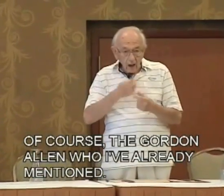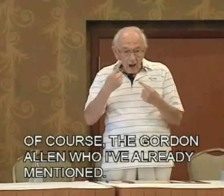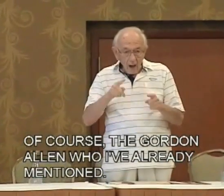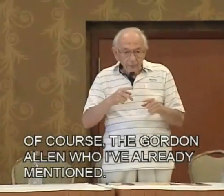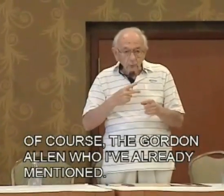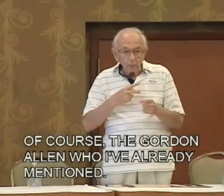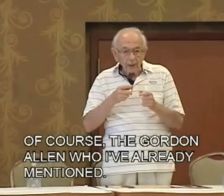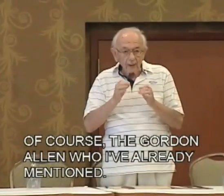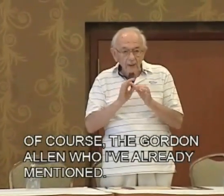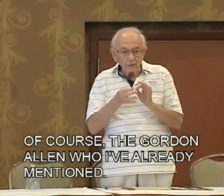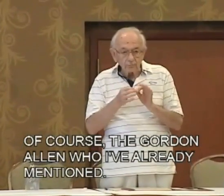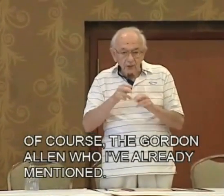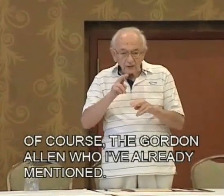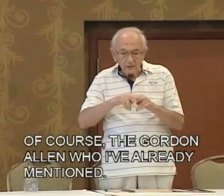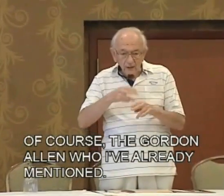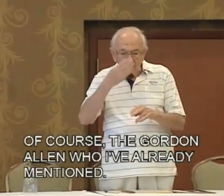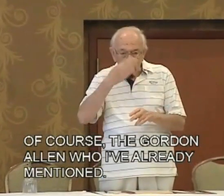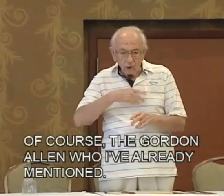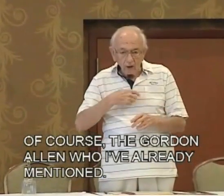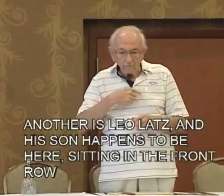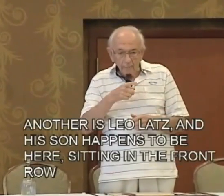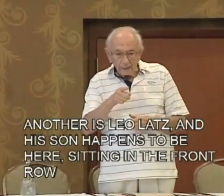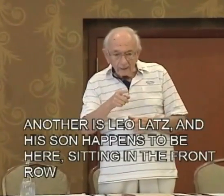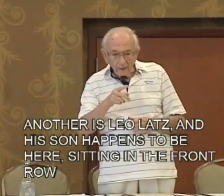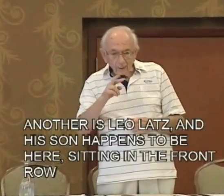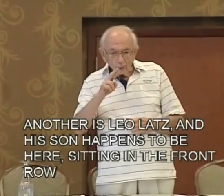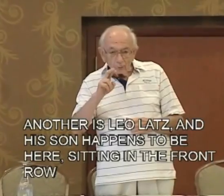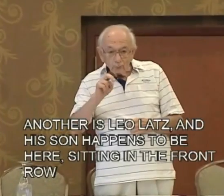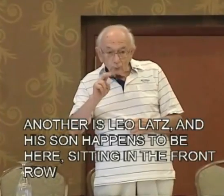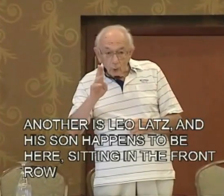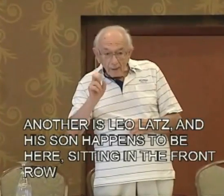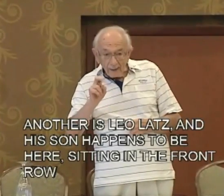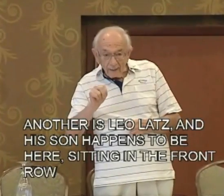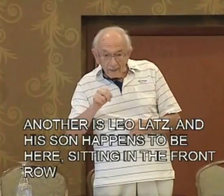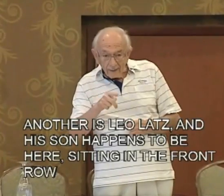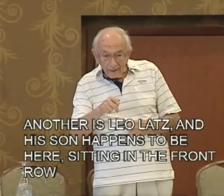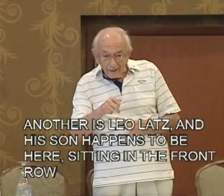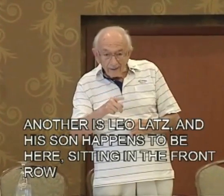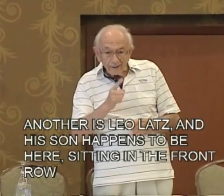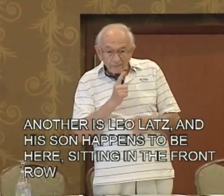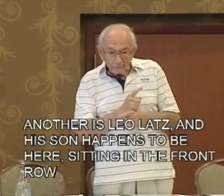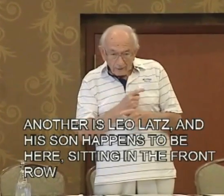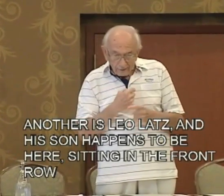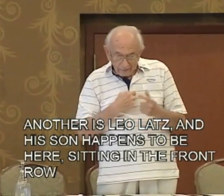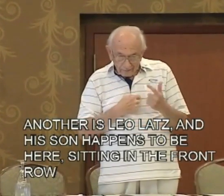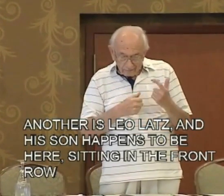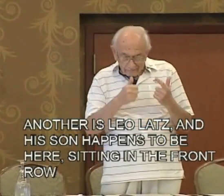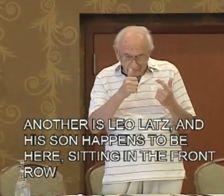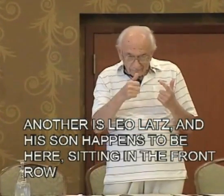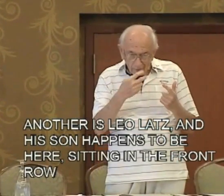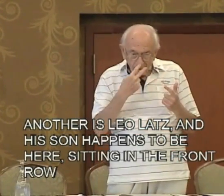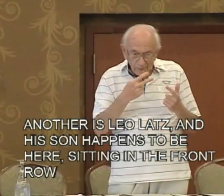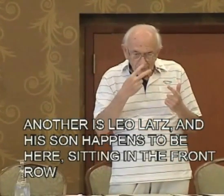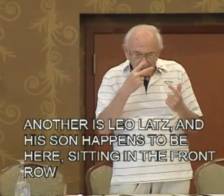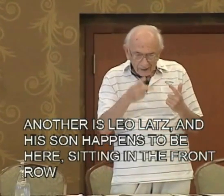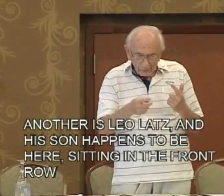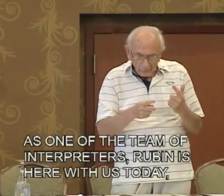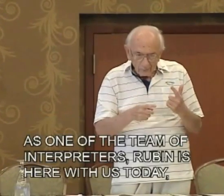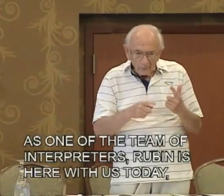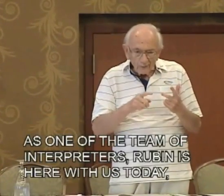and his son happens to be here sitting in the front row as one of the team of interpreters Ruben is here with us today right good to see you